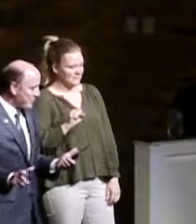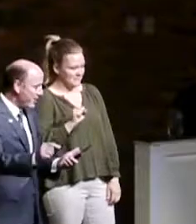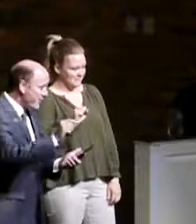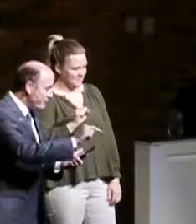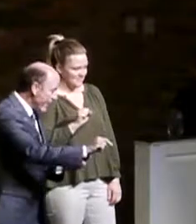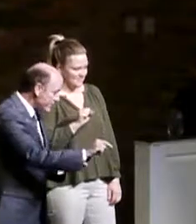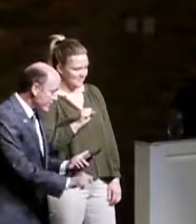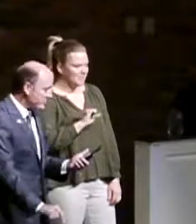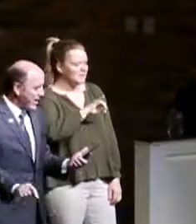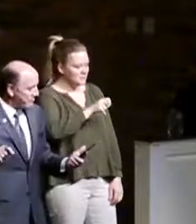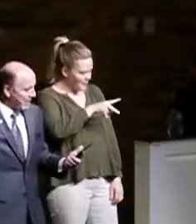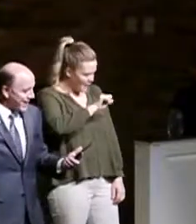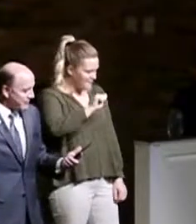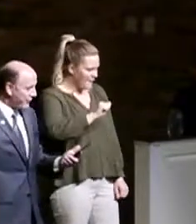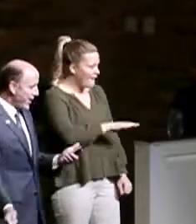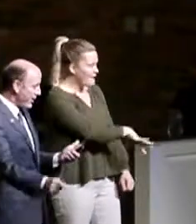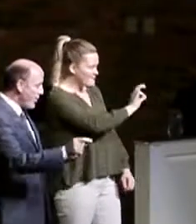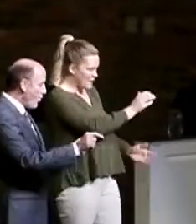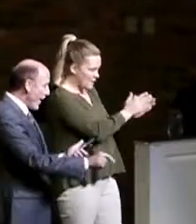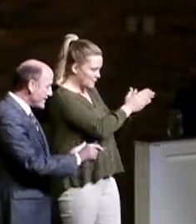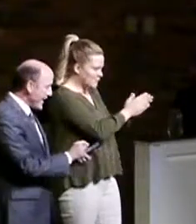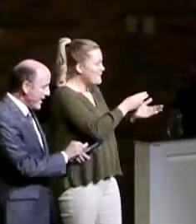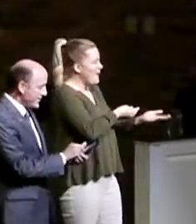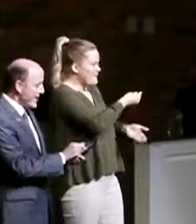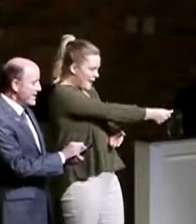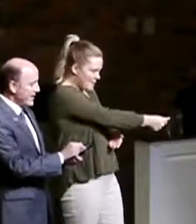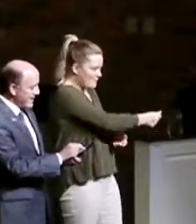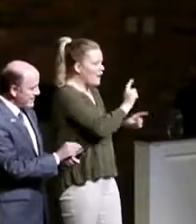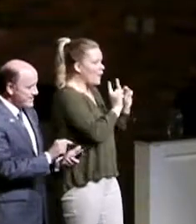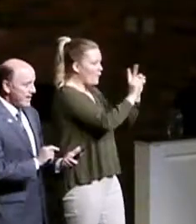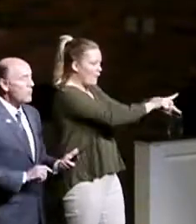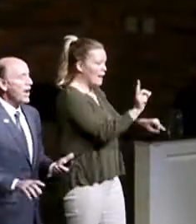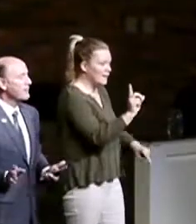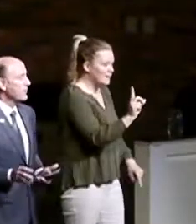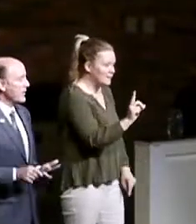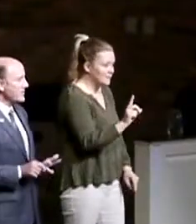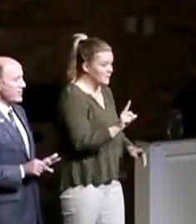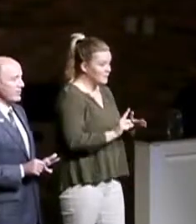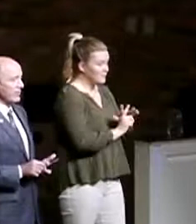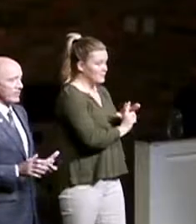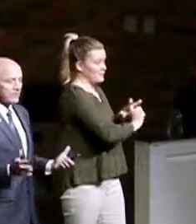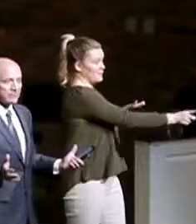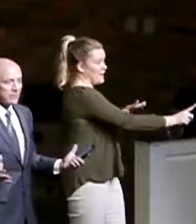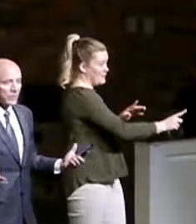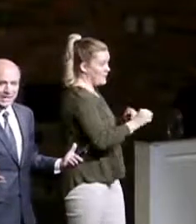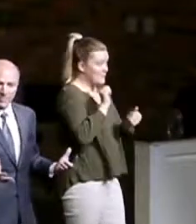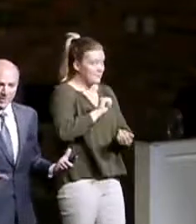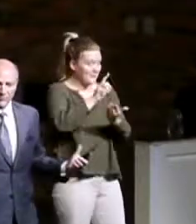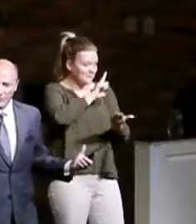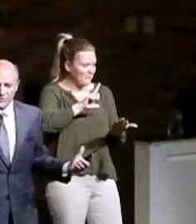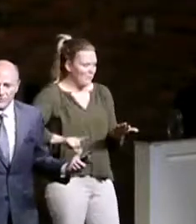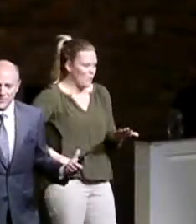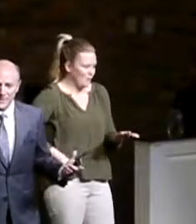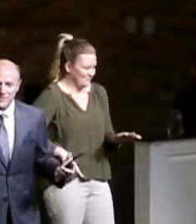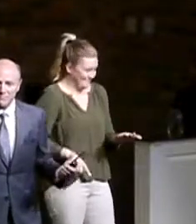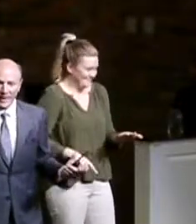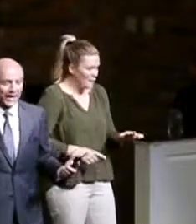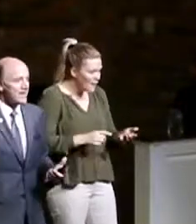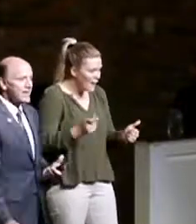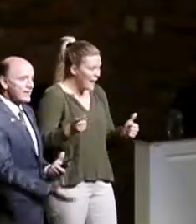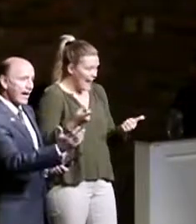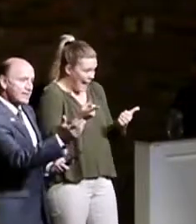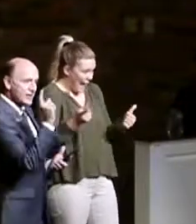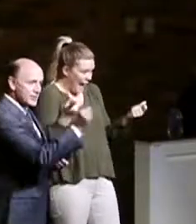to Joppa, found a ship, paid the fare, went down away from the presence of the Lord. Look what's happened in the first two sentences.